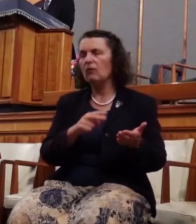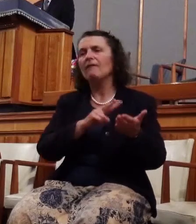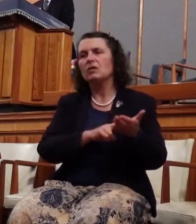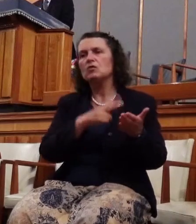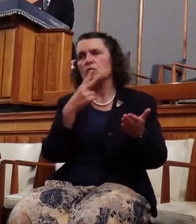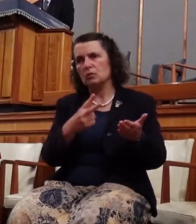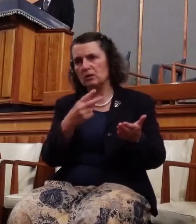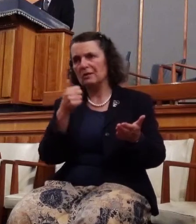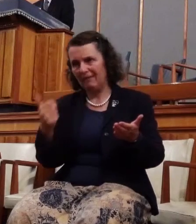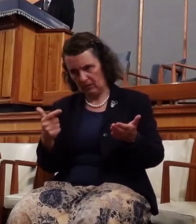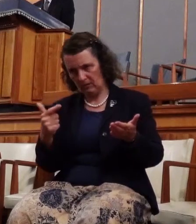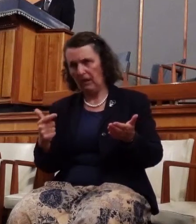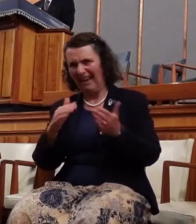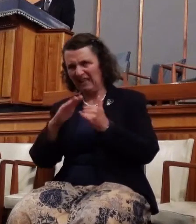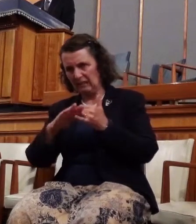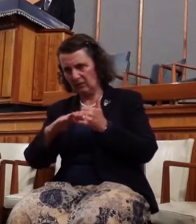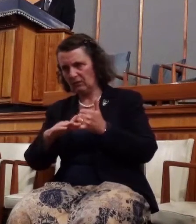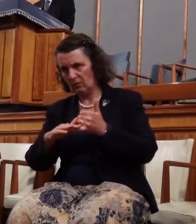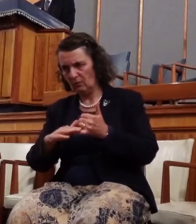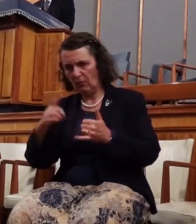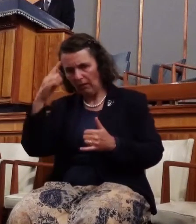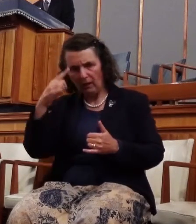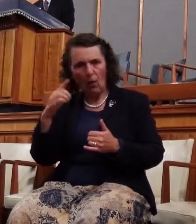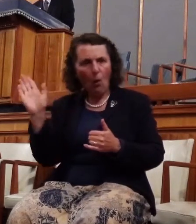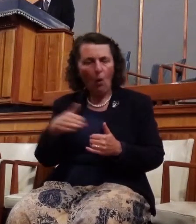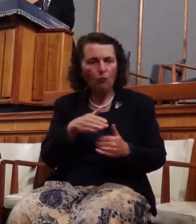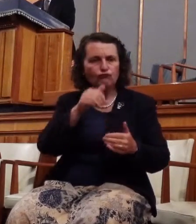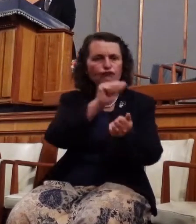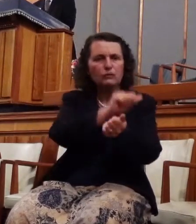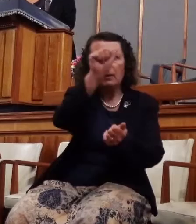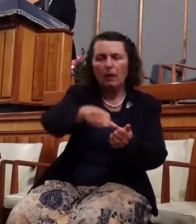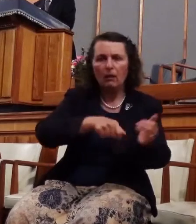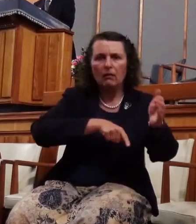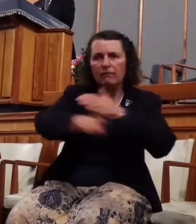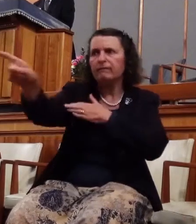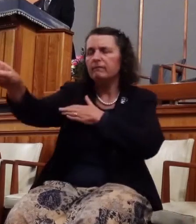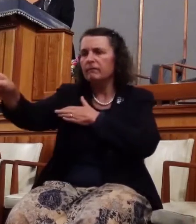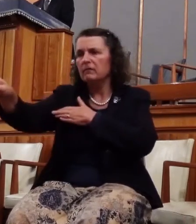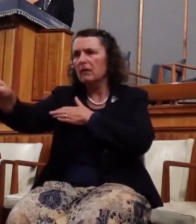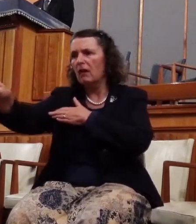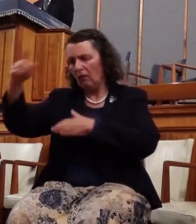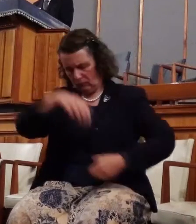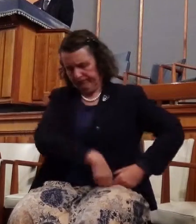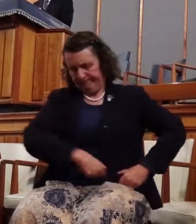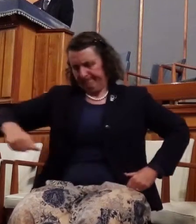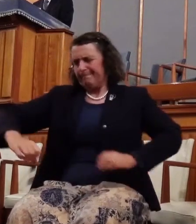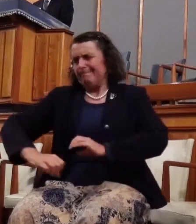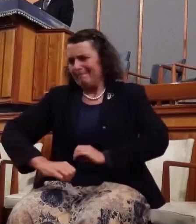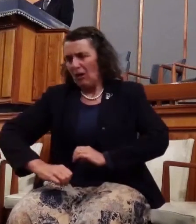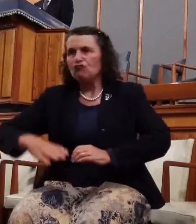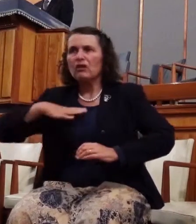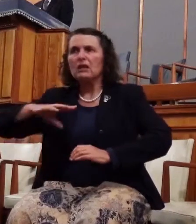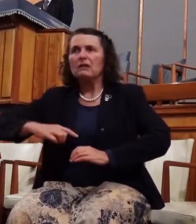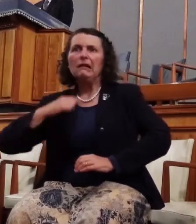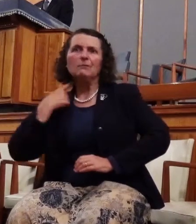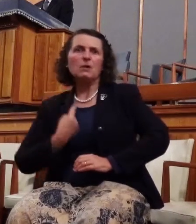have killed himself, supposing that the prisoner had been fled. But Paul cried out with a loud voice, saying,